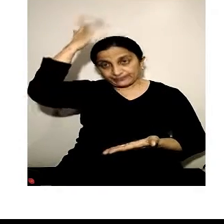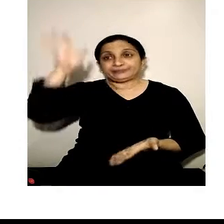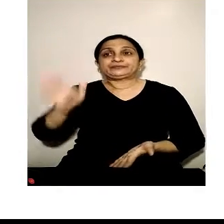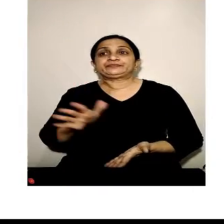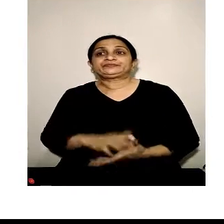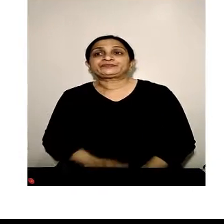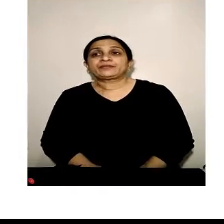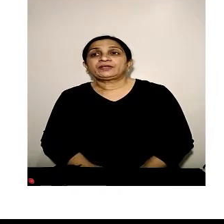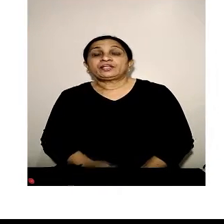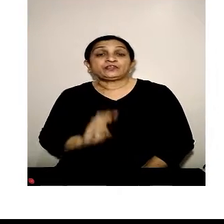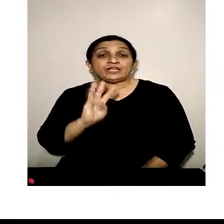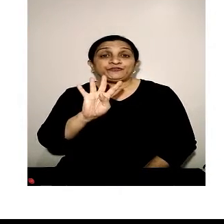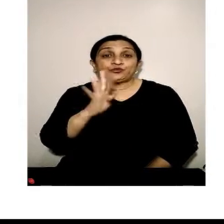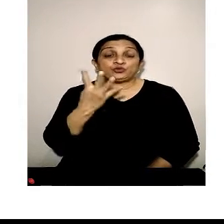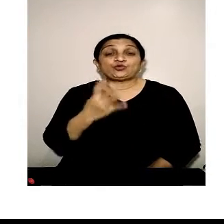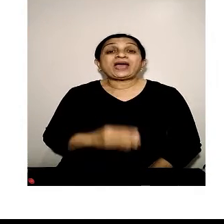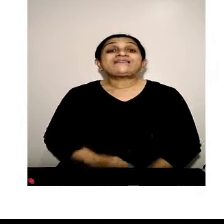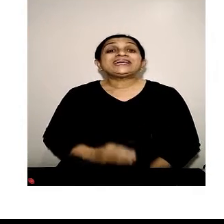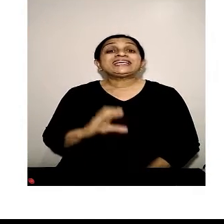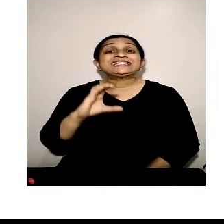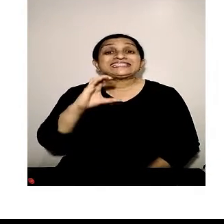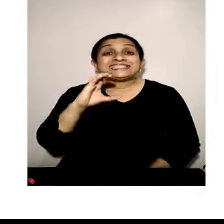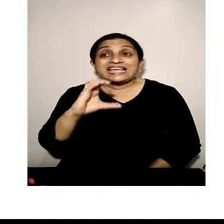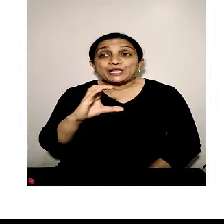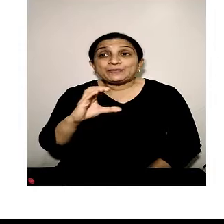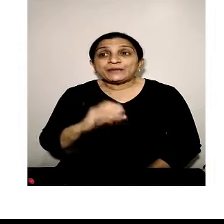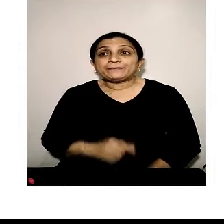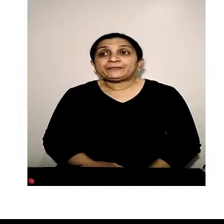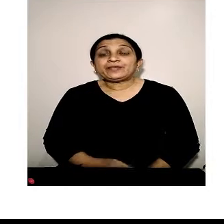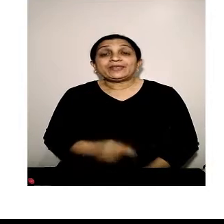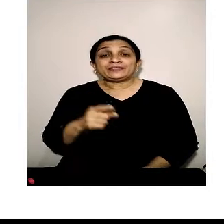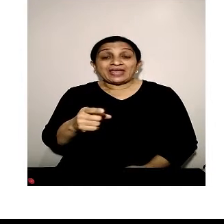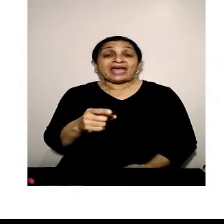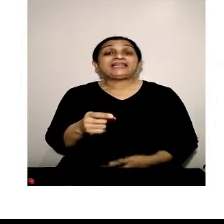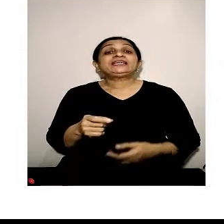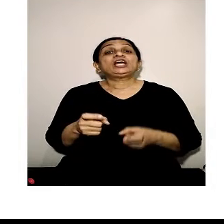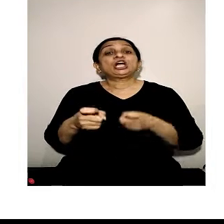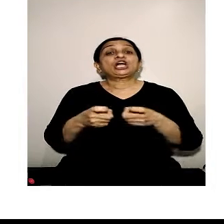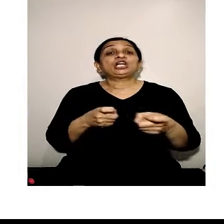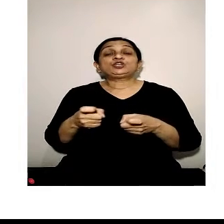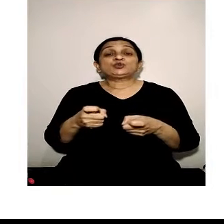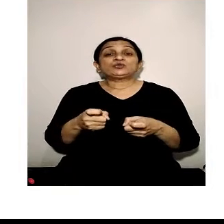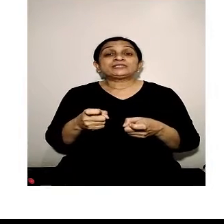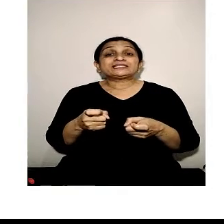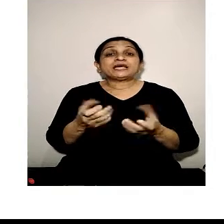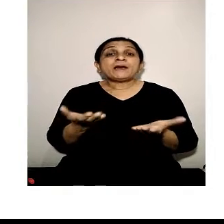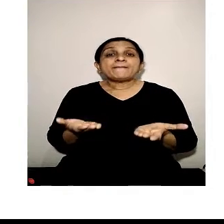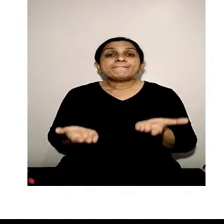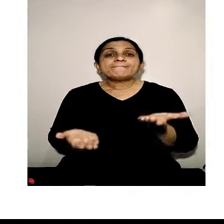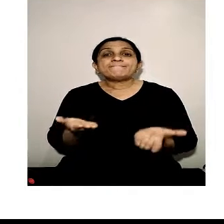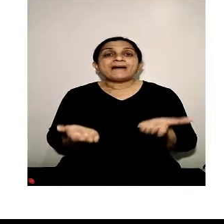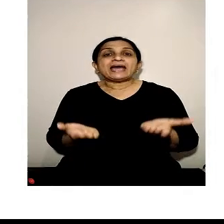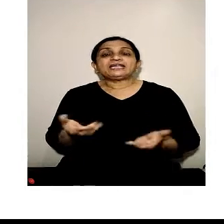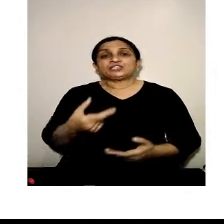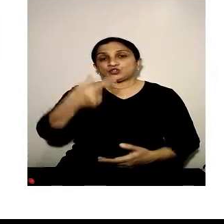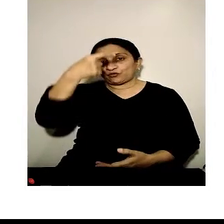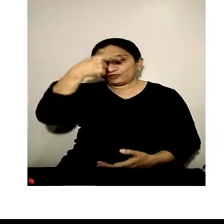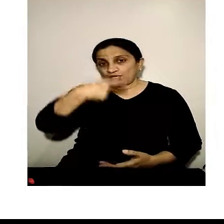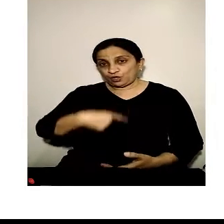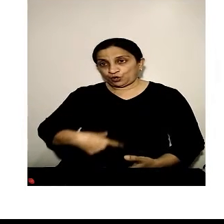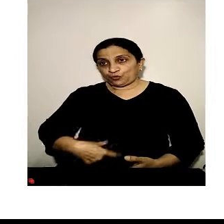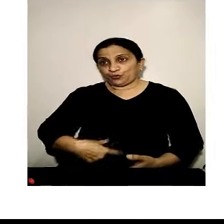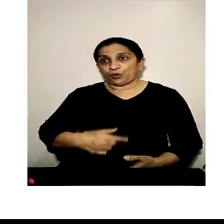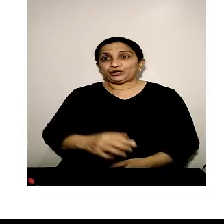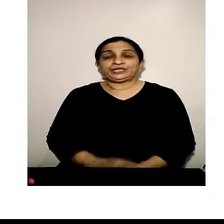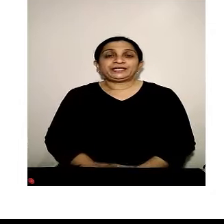brain. Then fourth you have cerebellum that controls the balance of